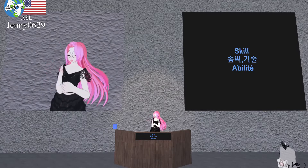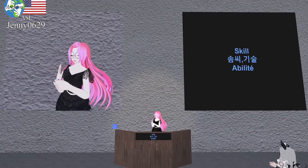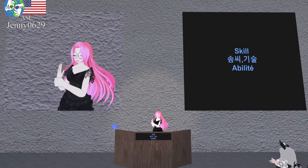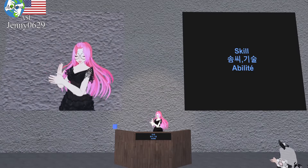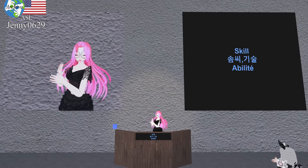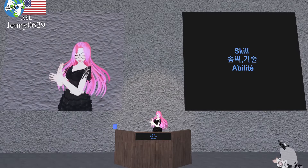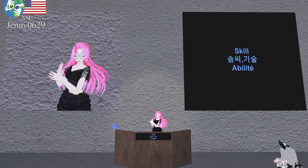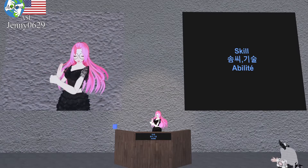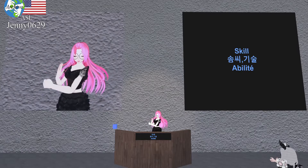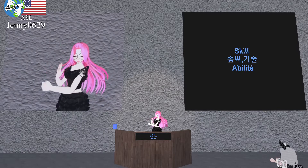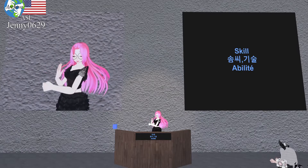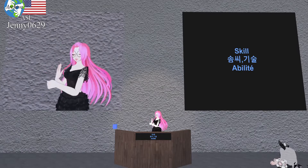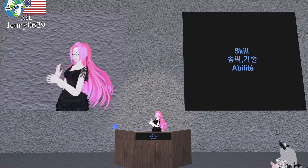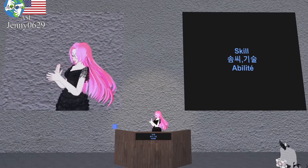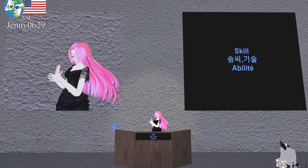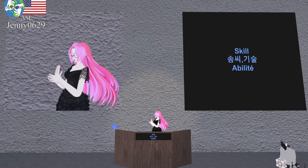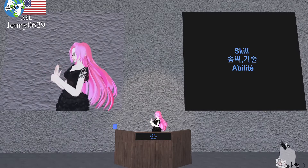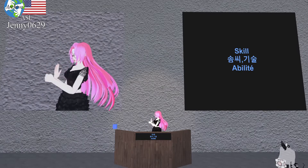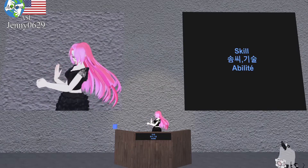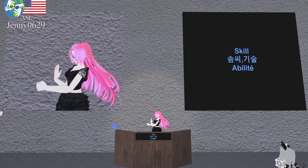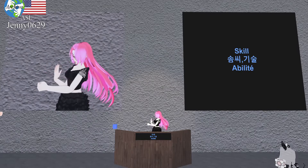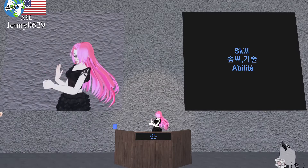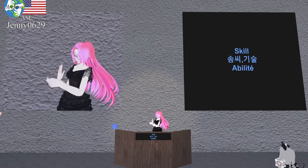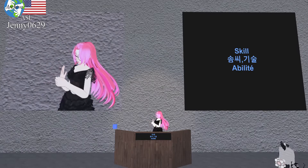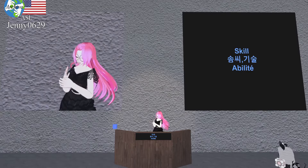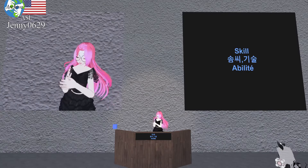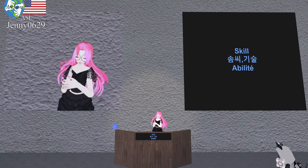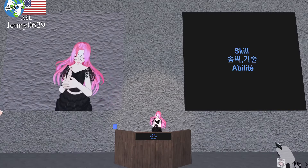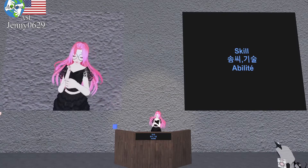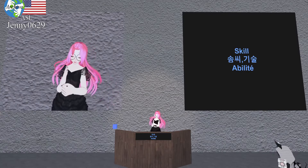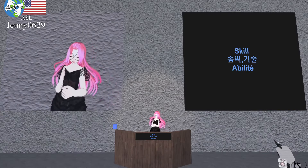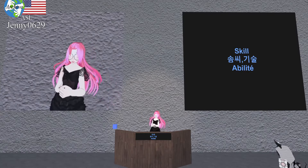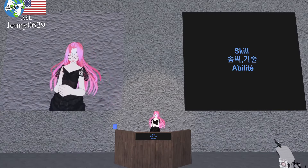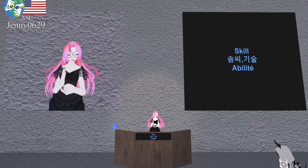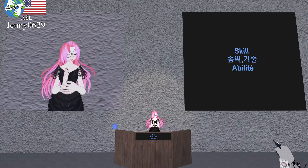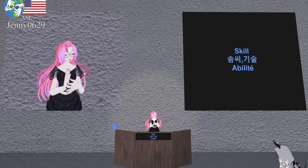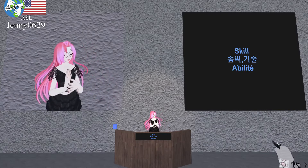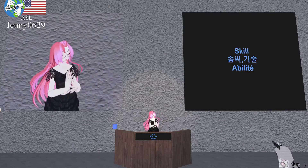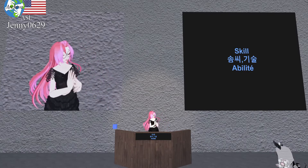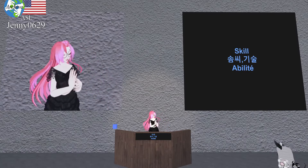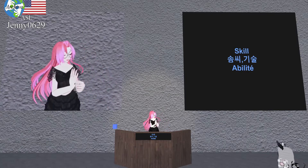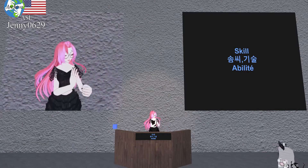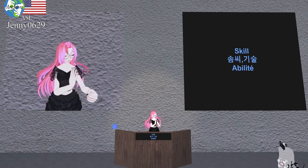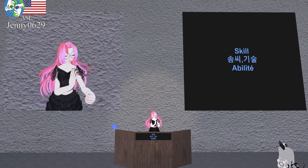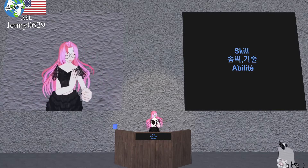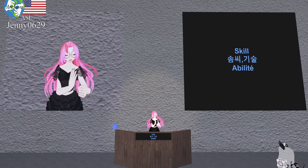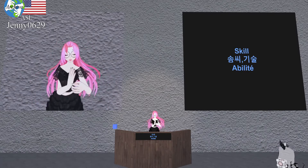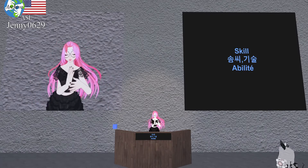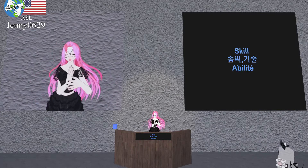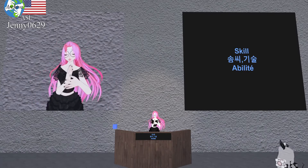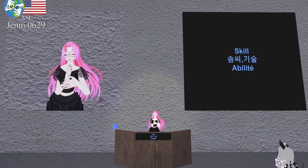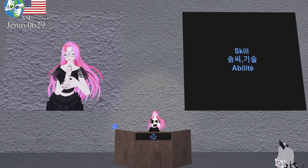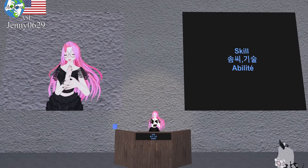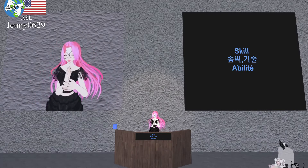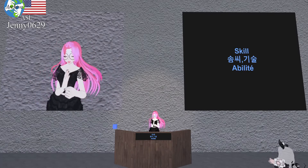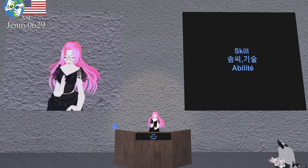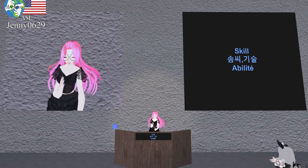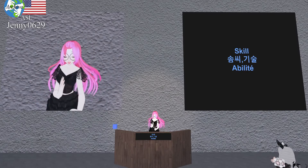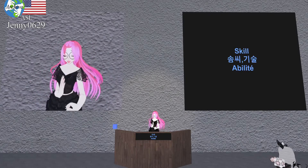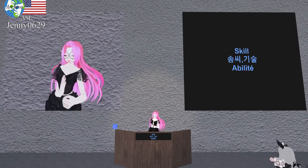taking that skill away from them. You're learning from this person, and you're able to take it. This is also the same sign